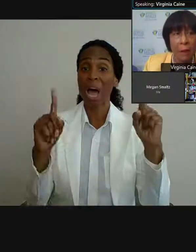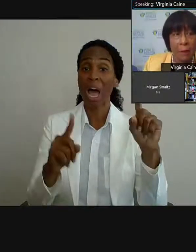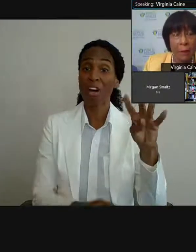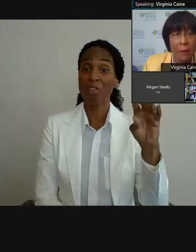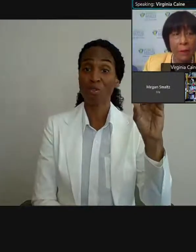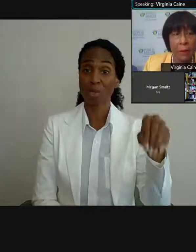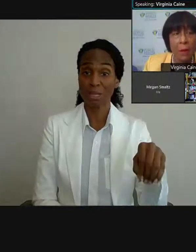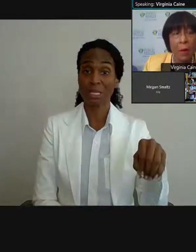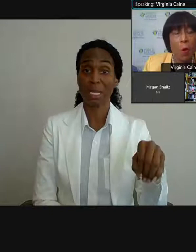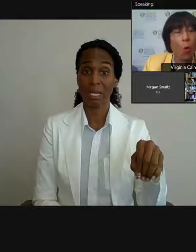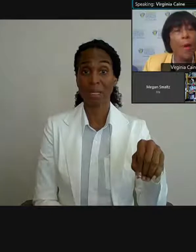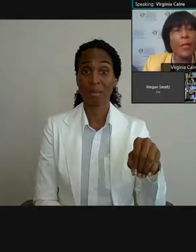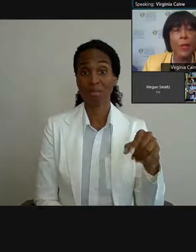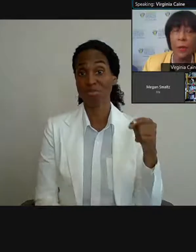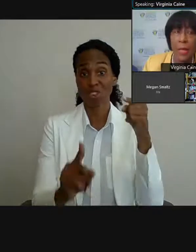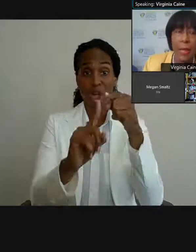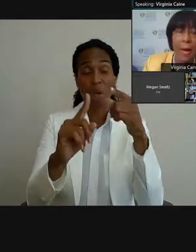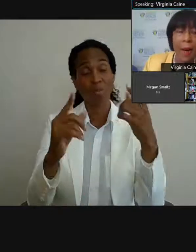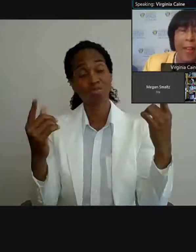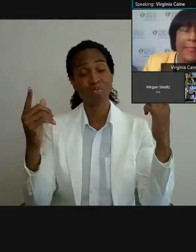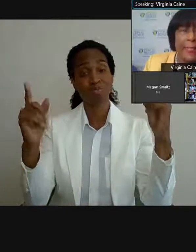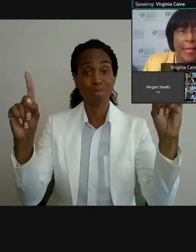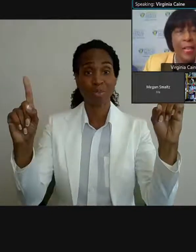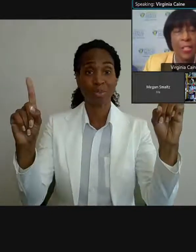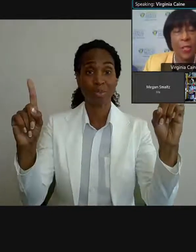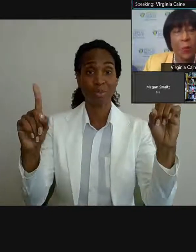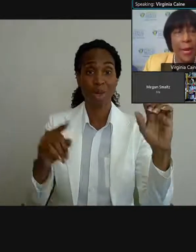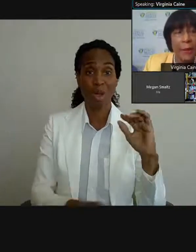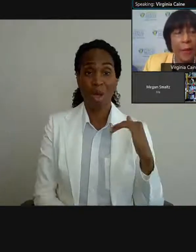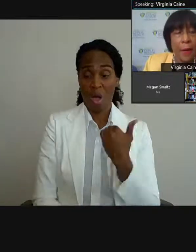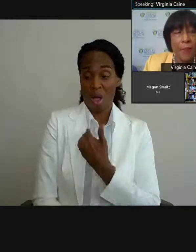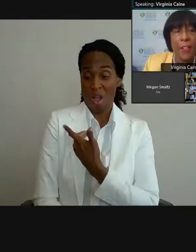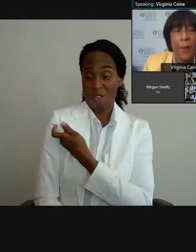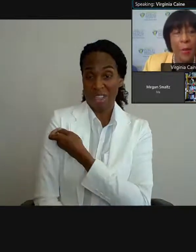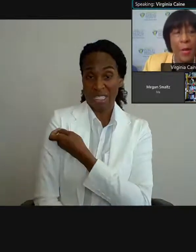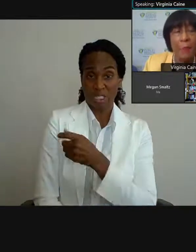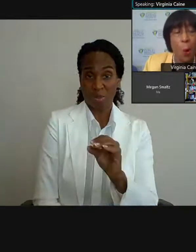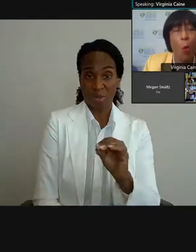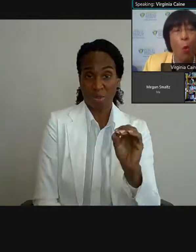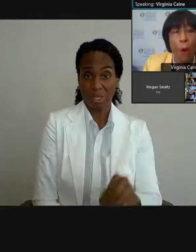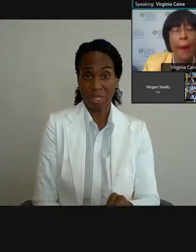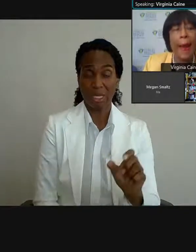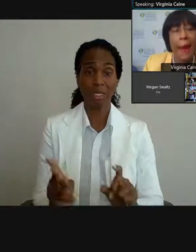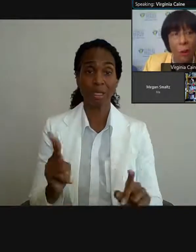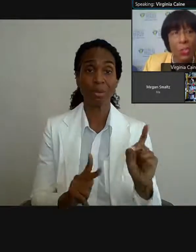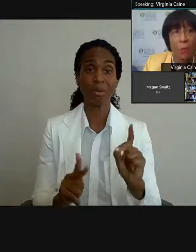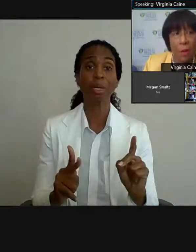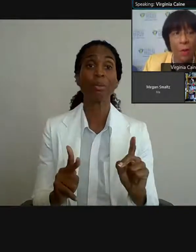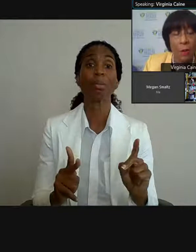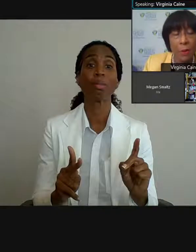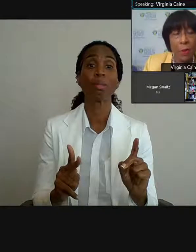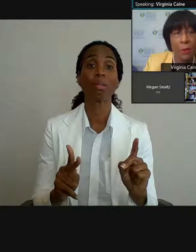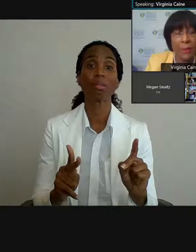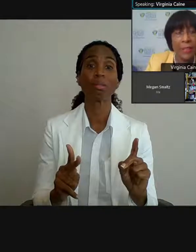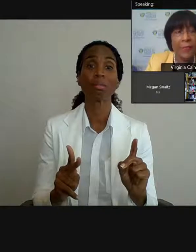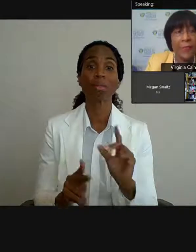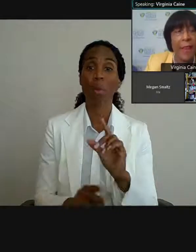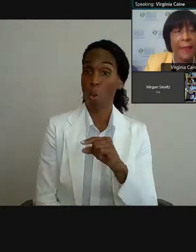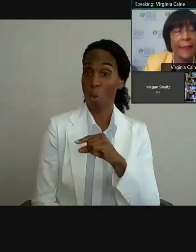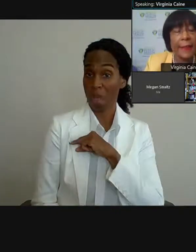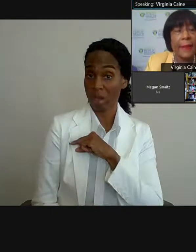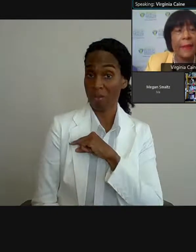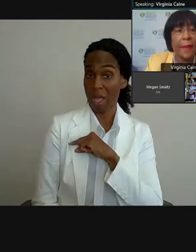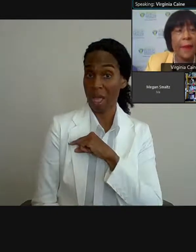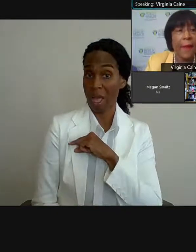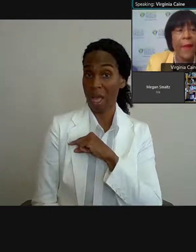40% mark. When you look at our vaccination rate for the people who are eligible to receive